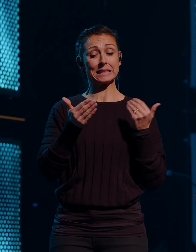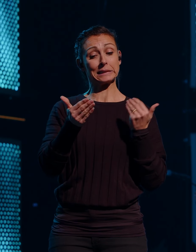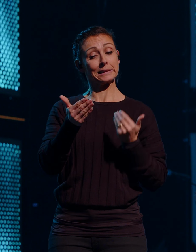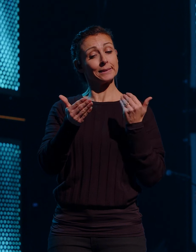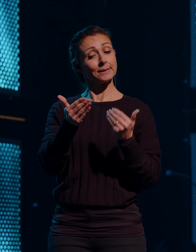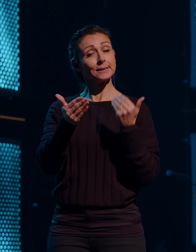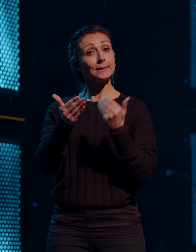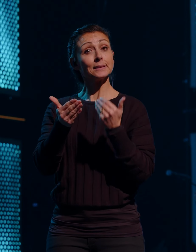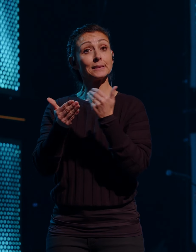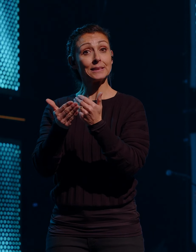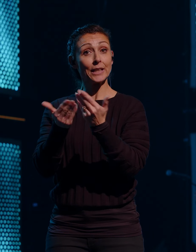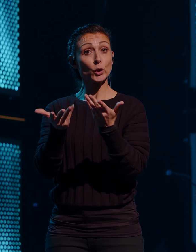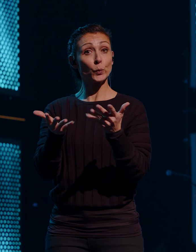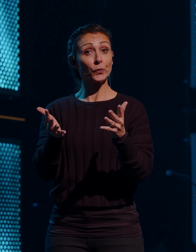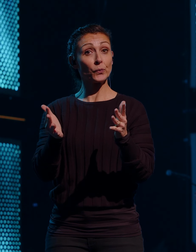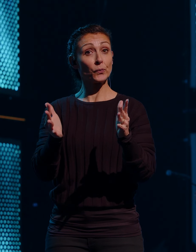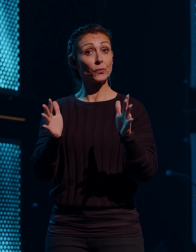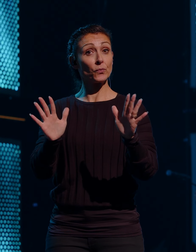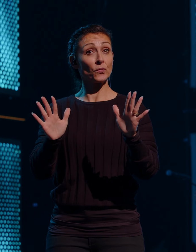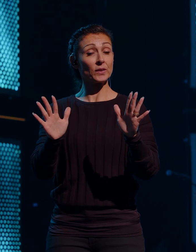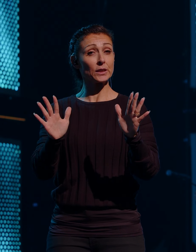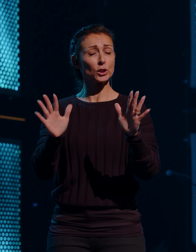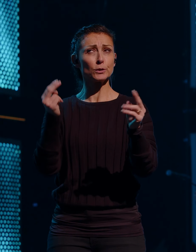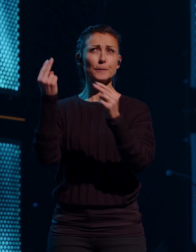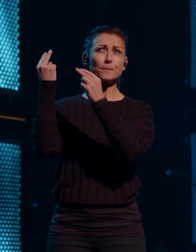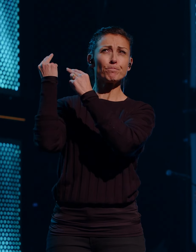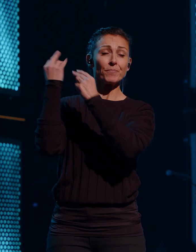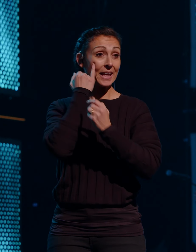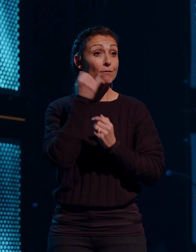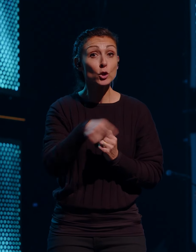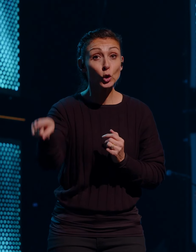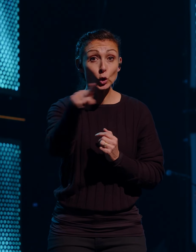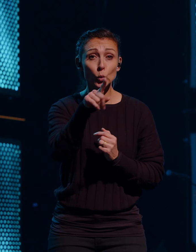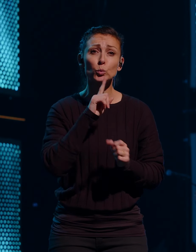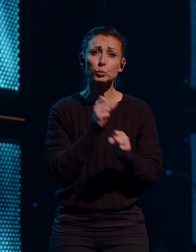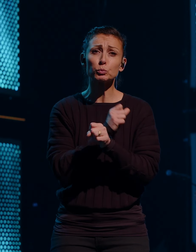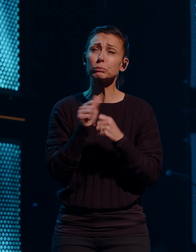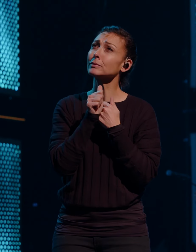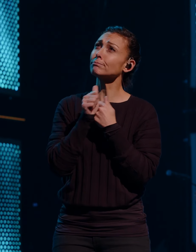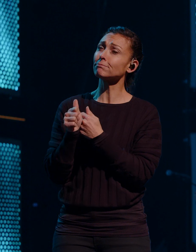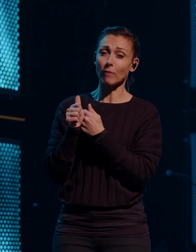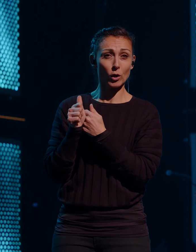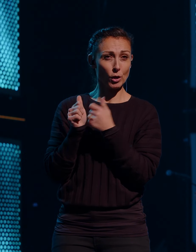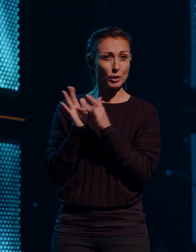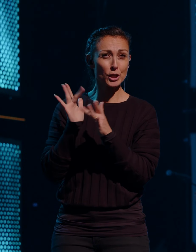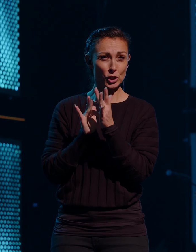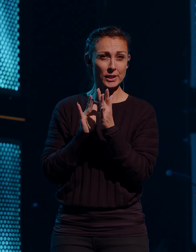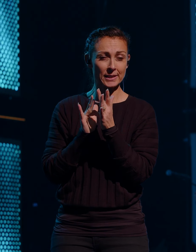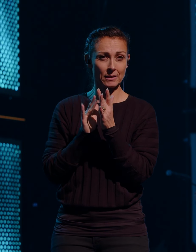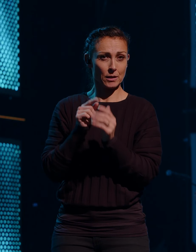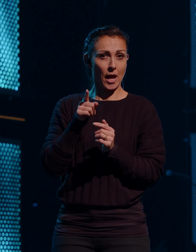worthy steps, one step after another, worthy of the gospel of Jesus Christ, you'll look back, no matter how hard